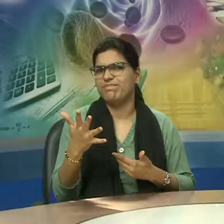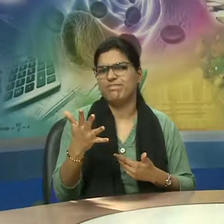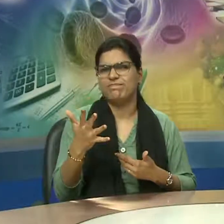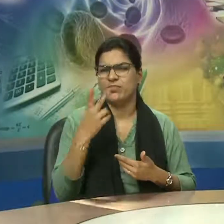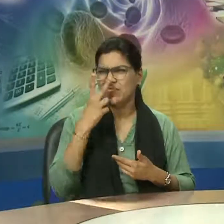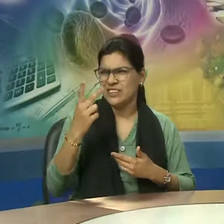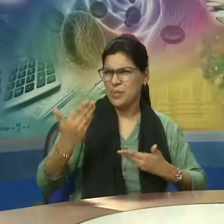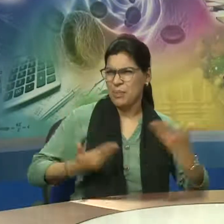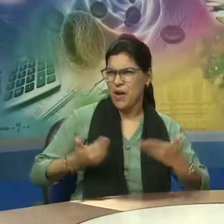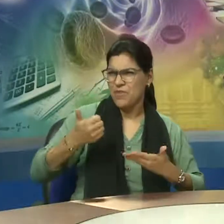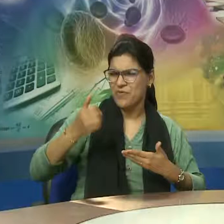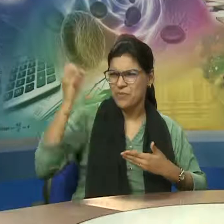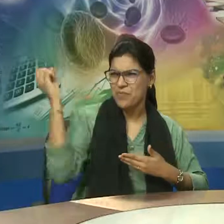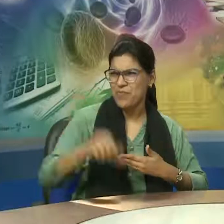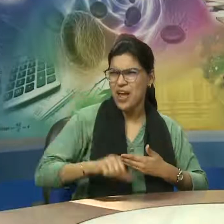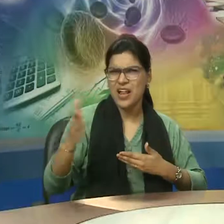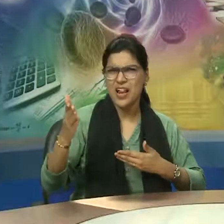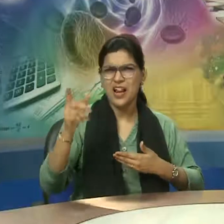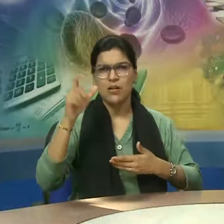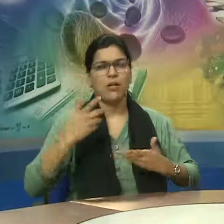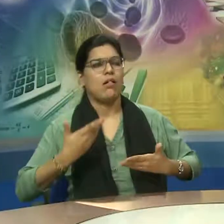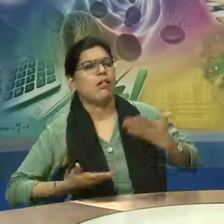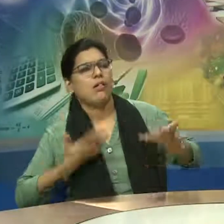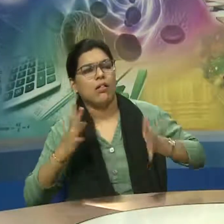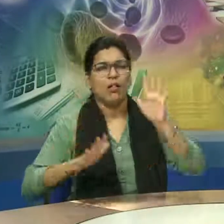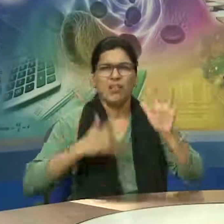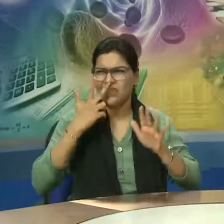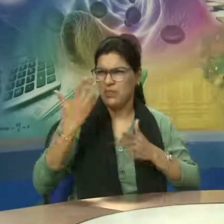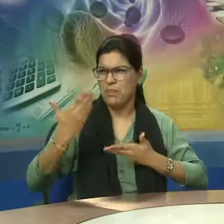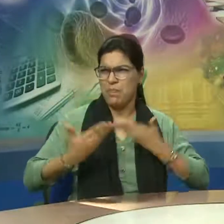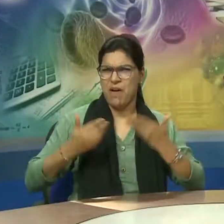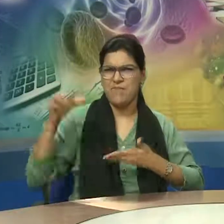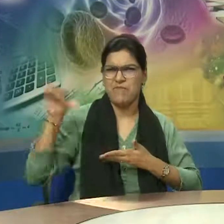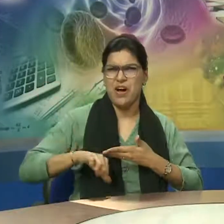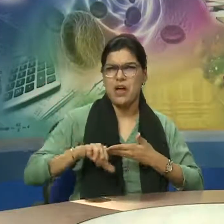Miss is the prefix over here.